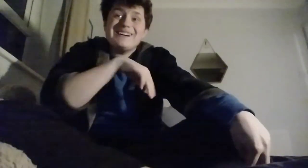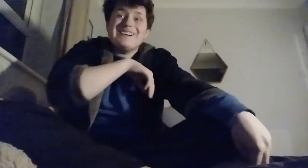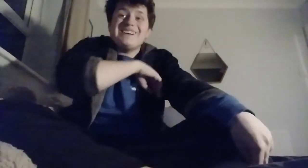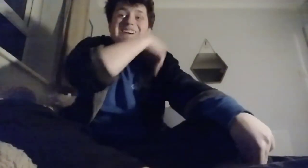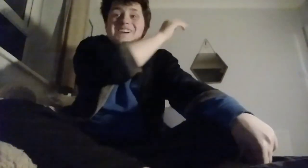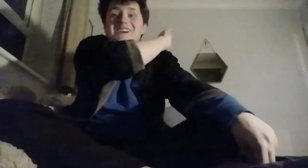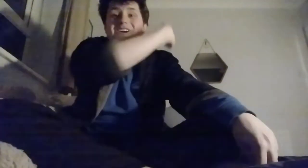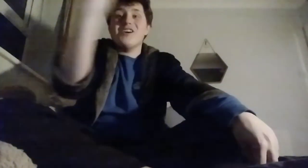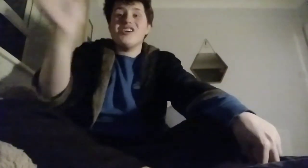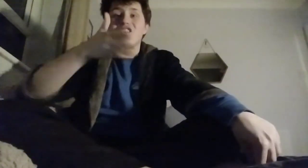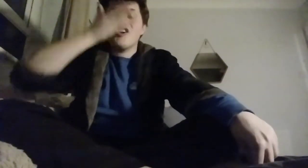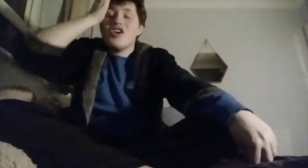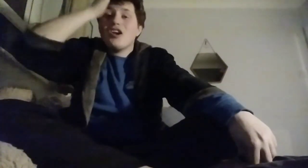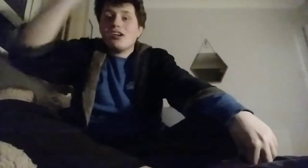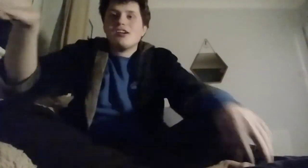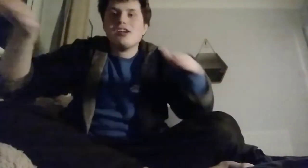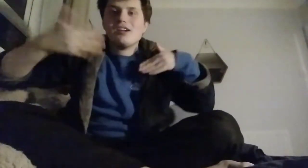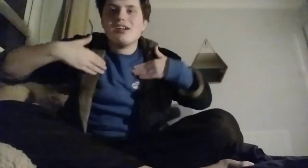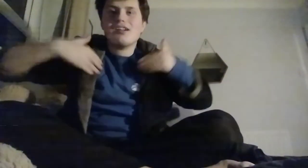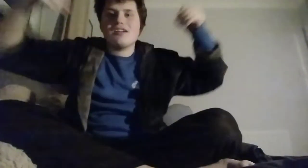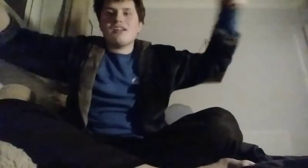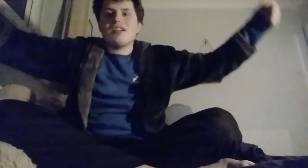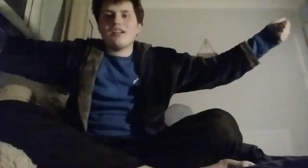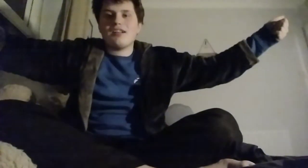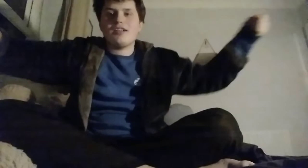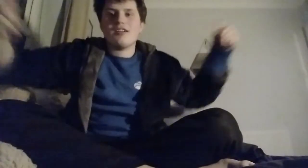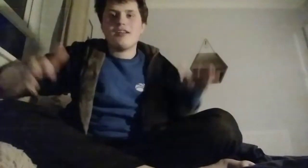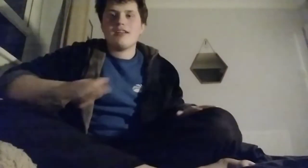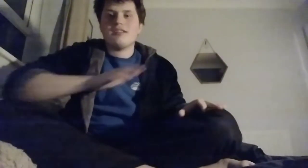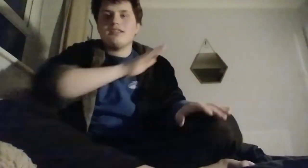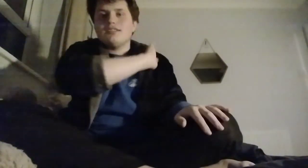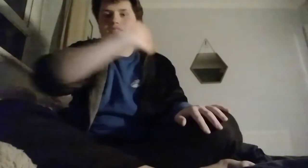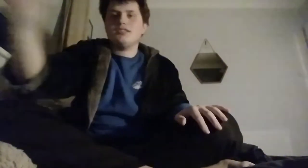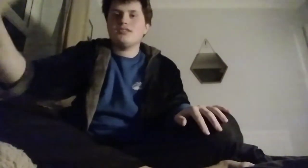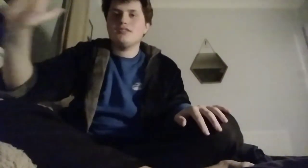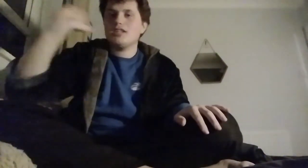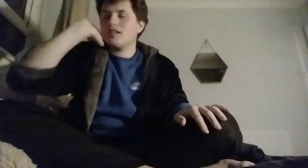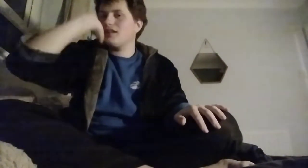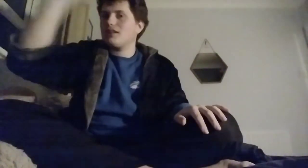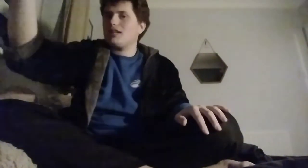I heard knowledge and times of trouble.